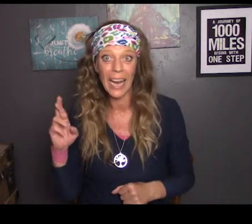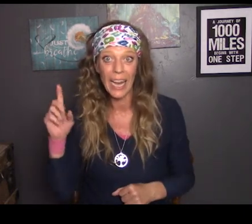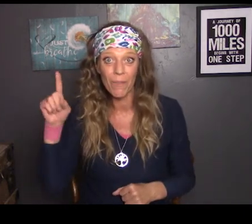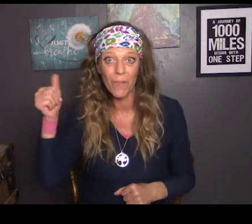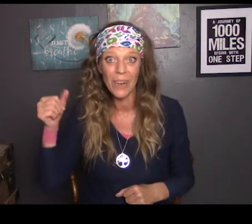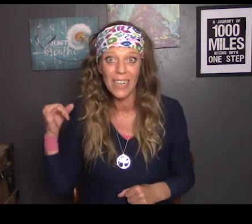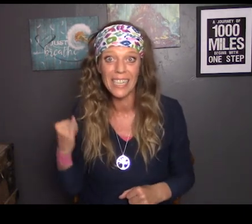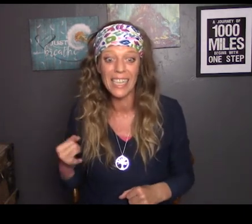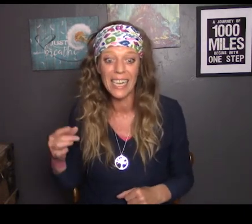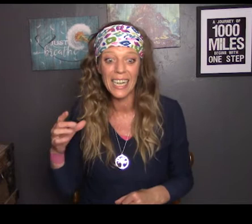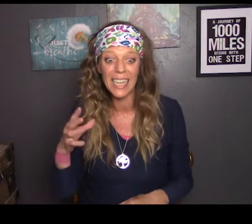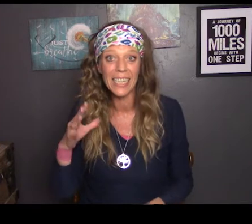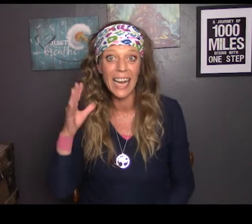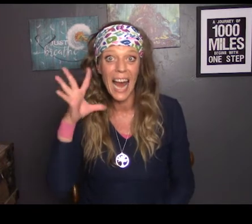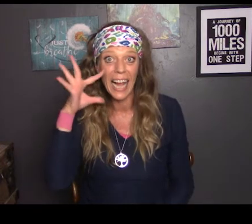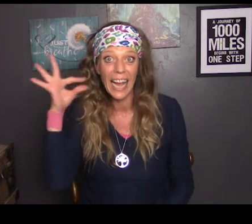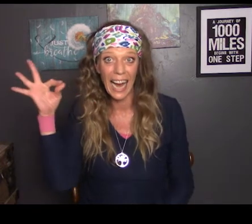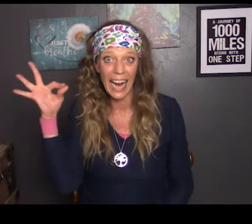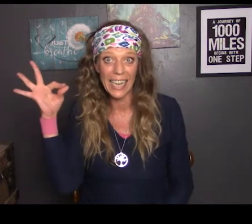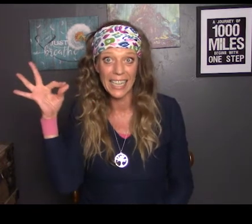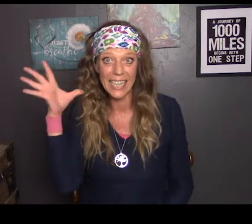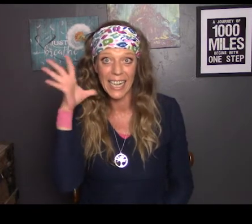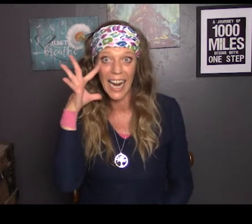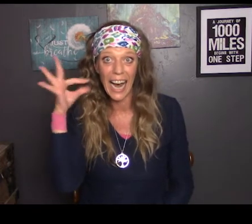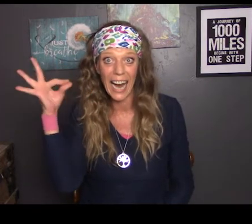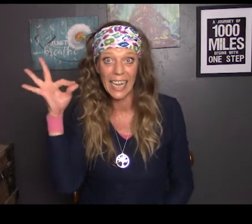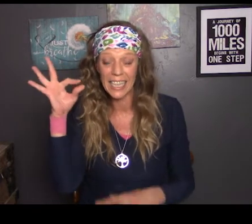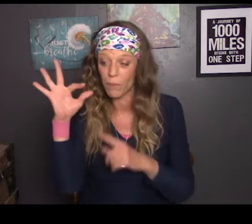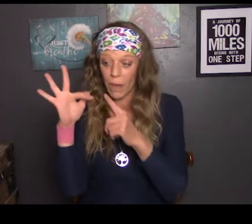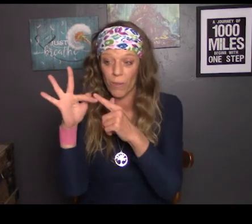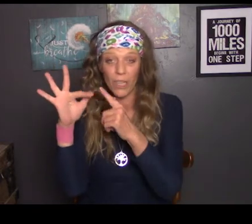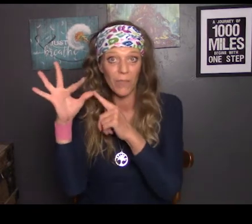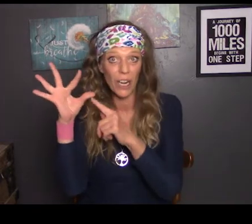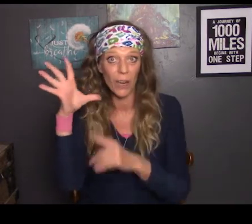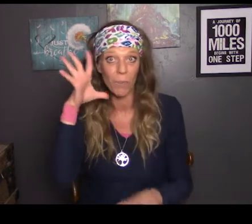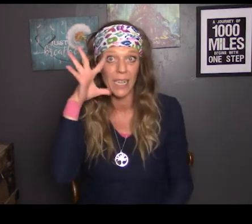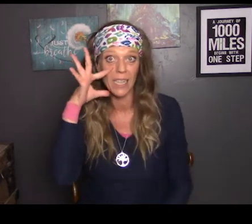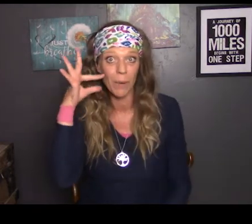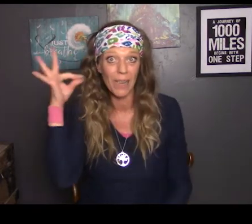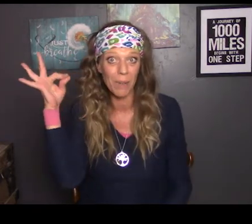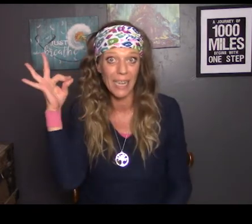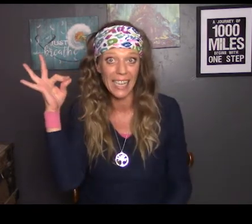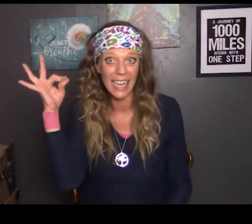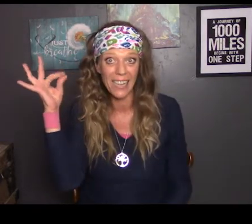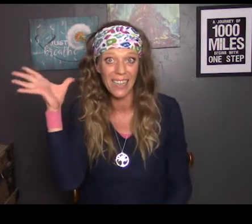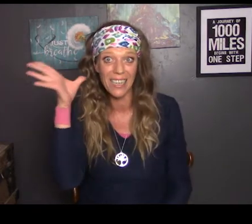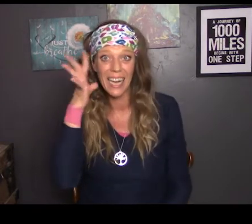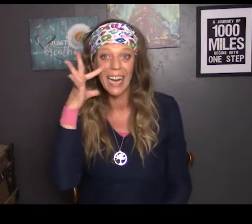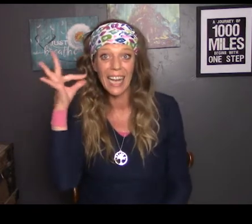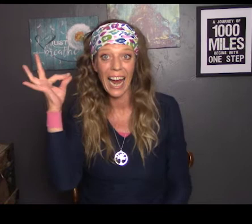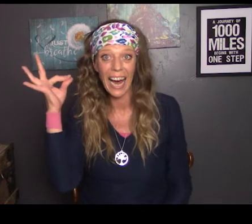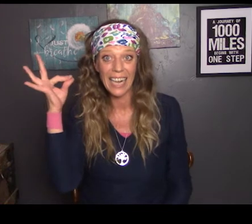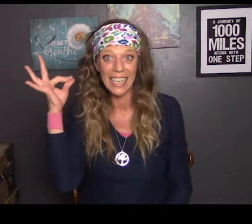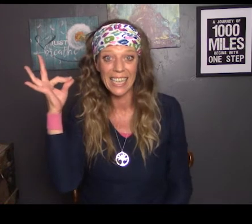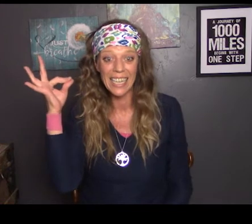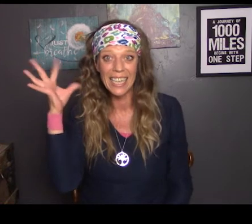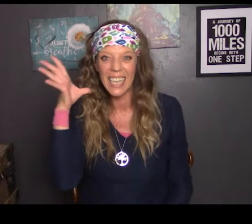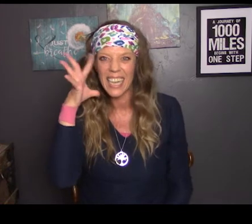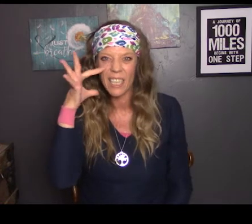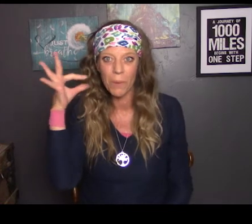Okay, first is cat. Cat, my first finger and my thumb coming together. Cat, like the